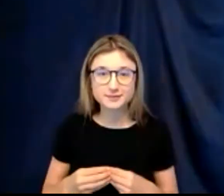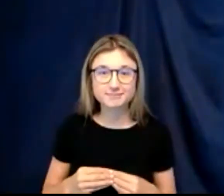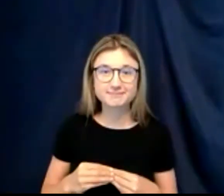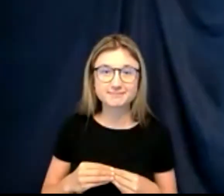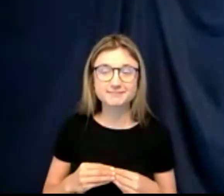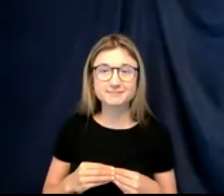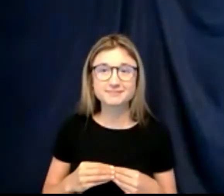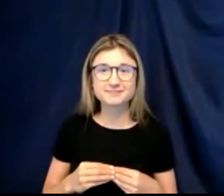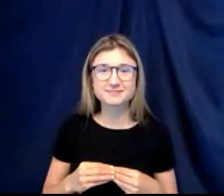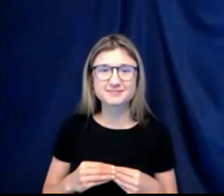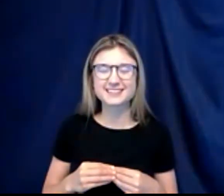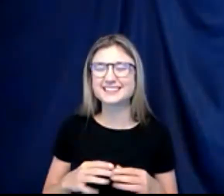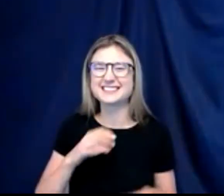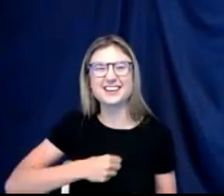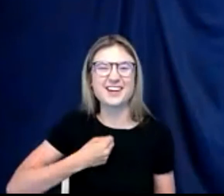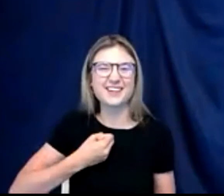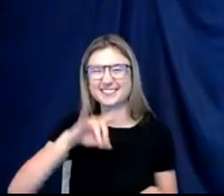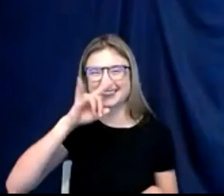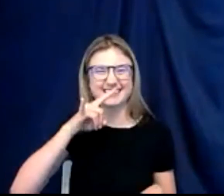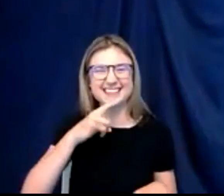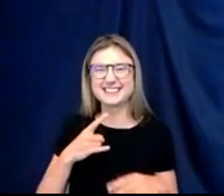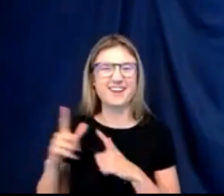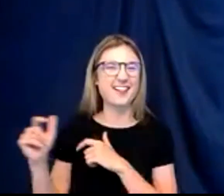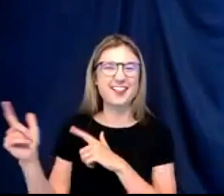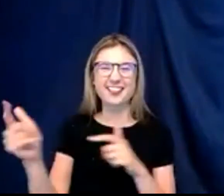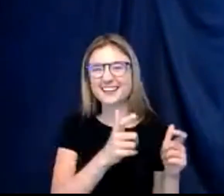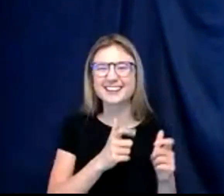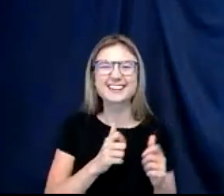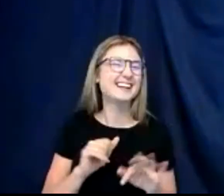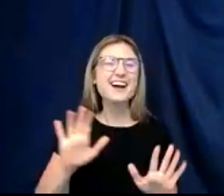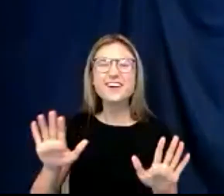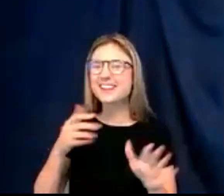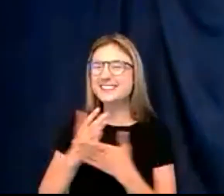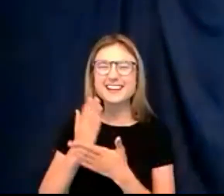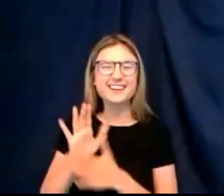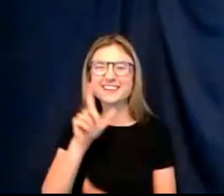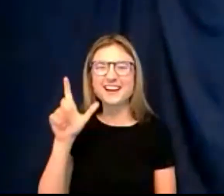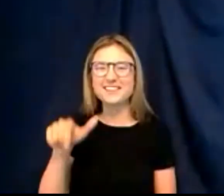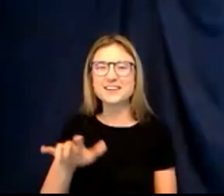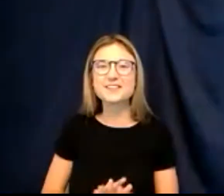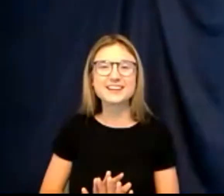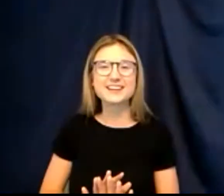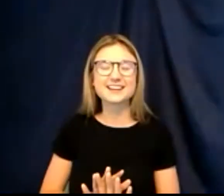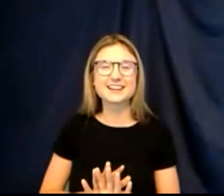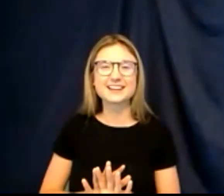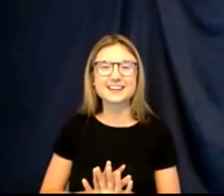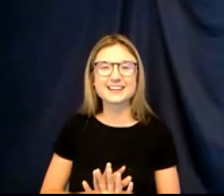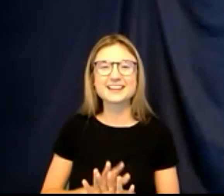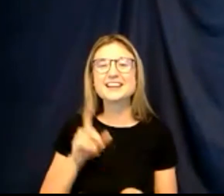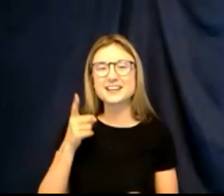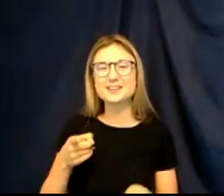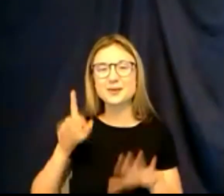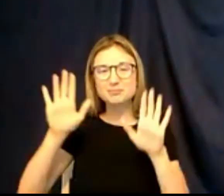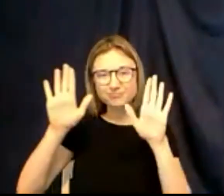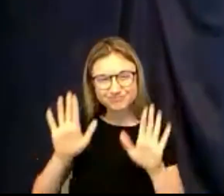So, well, the kids are running around and that's okay, then don't worry about it. That's okay. Plus you're a superstar, Kathleen, so we just